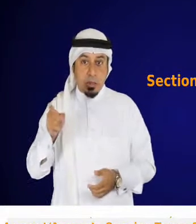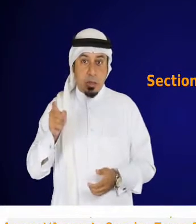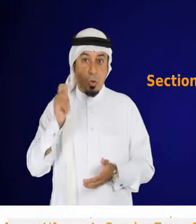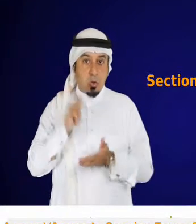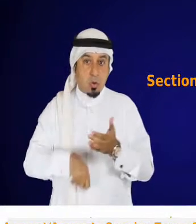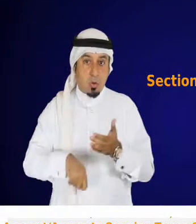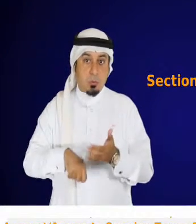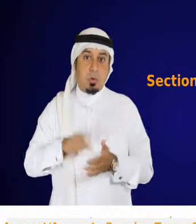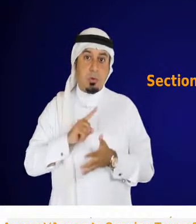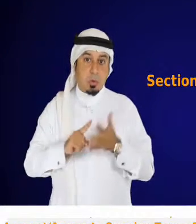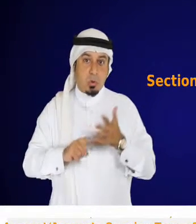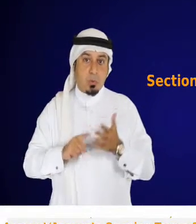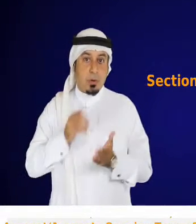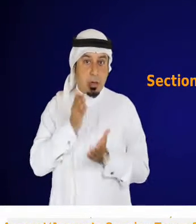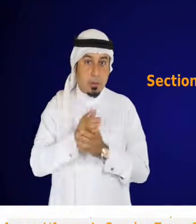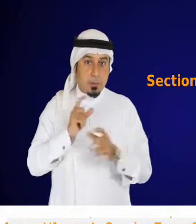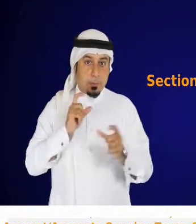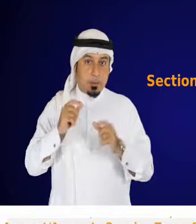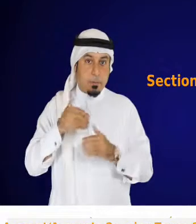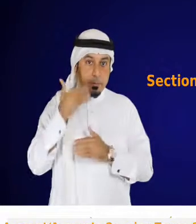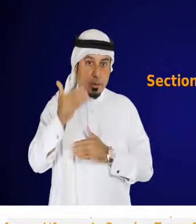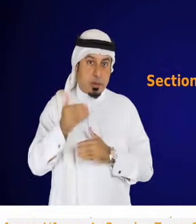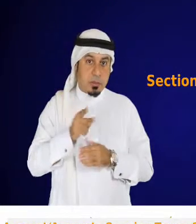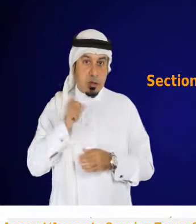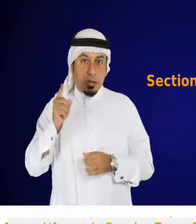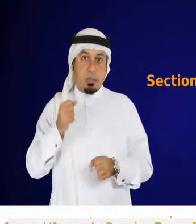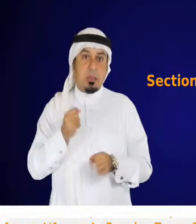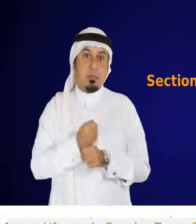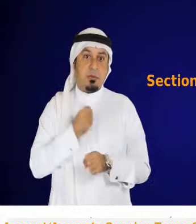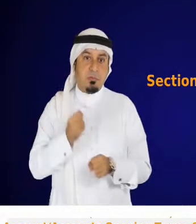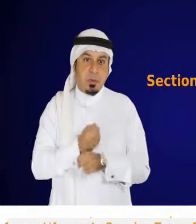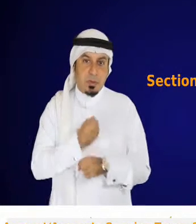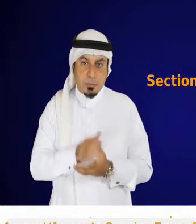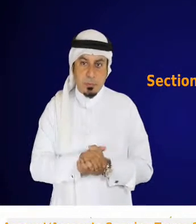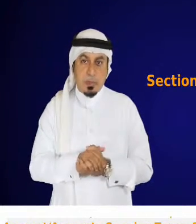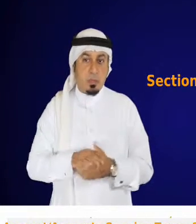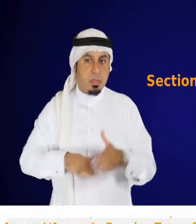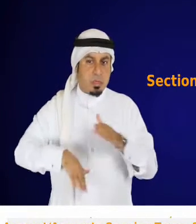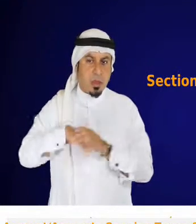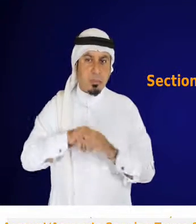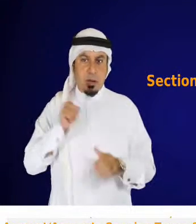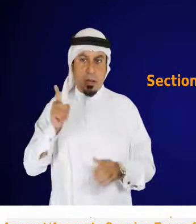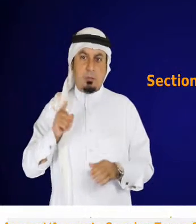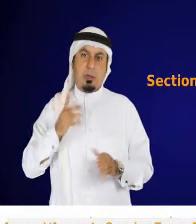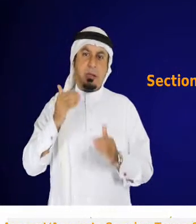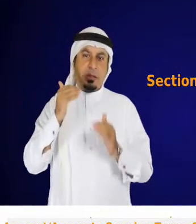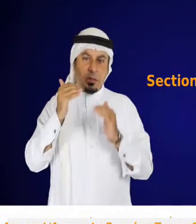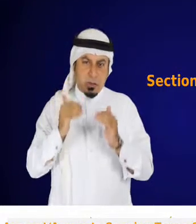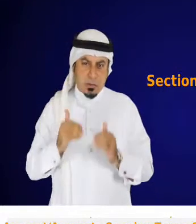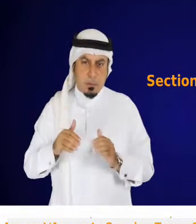prejudice the right of the bank for full execution later on and shall have no effect if it's not written.